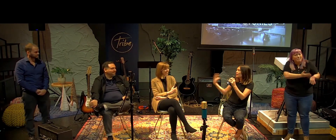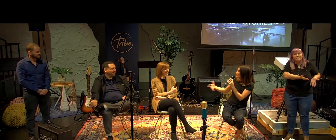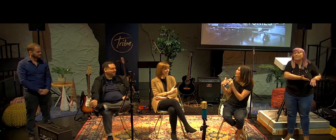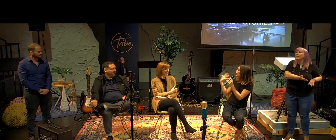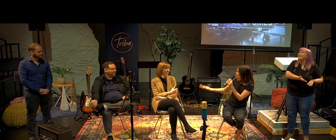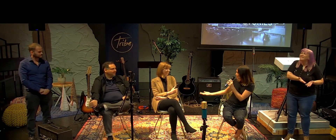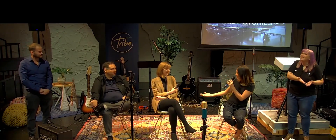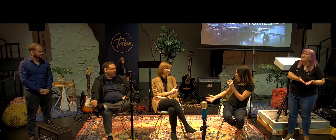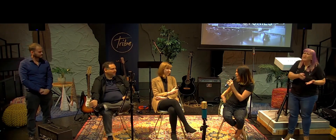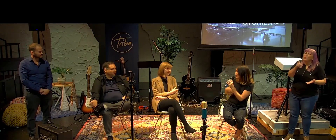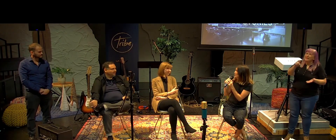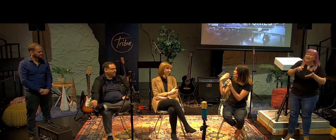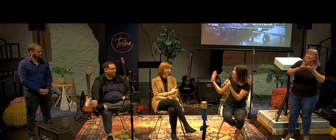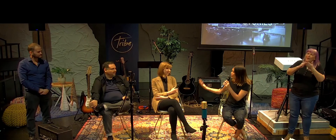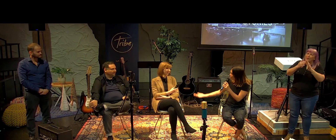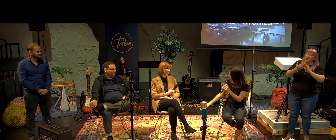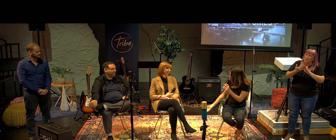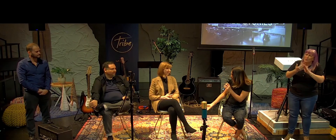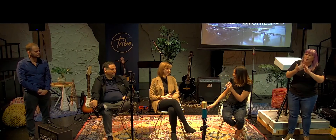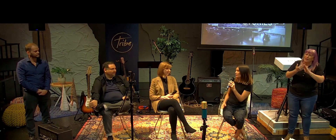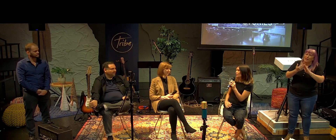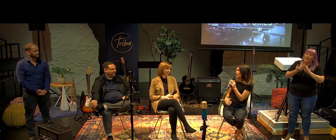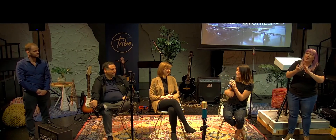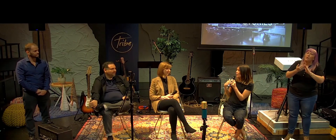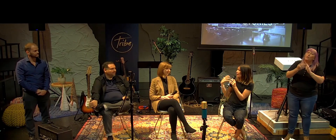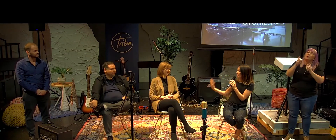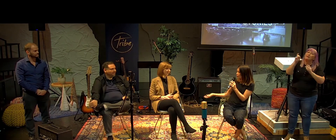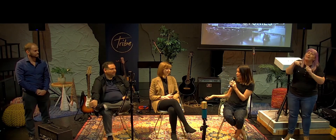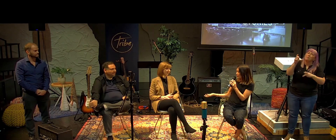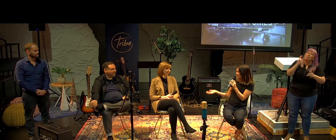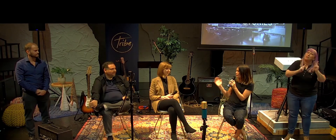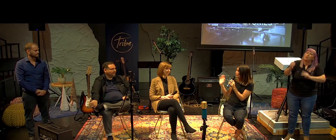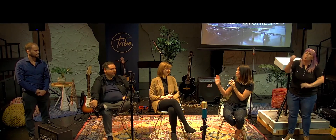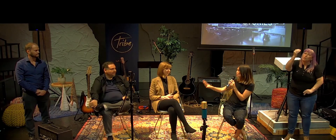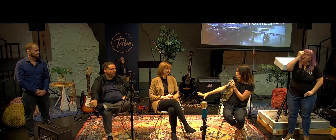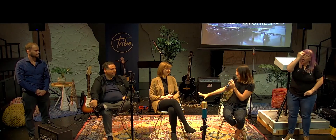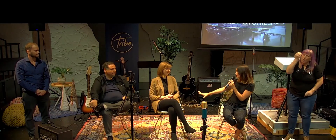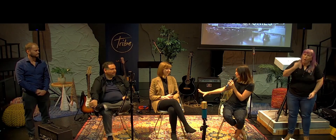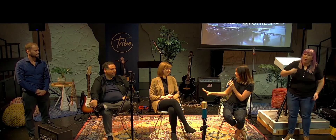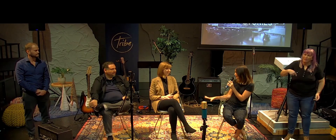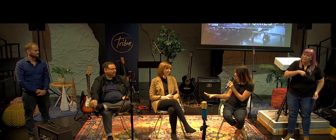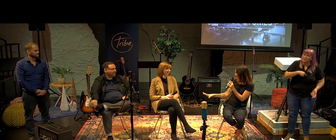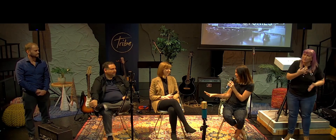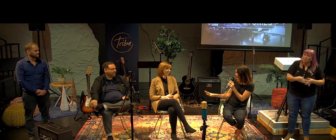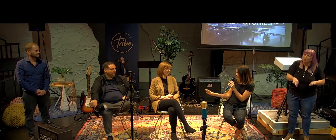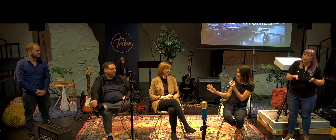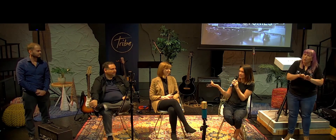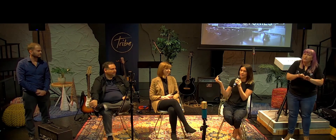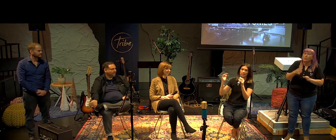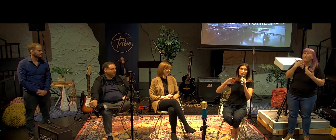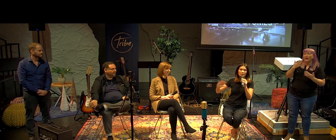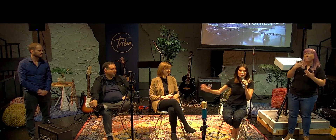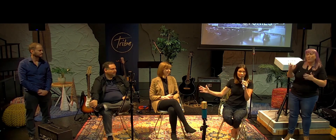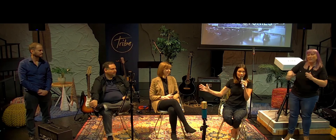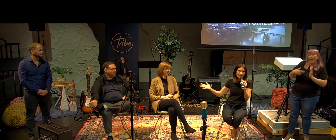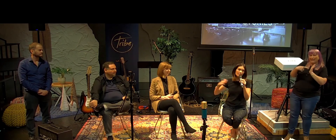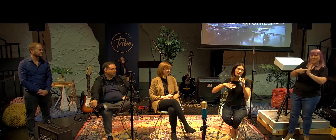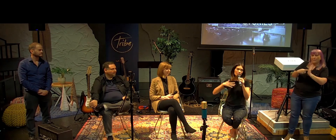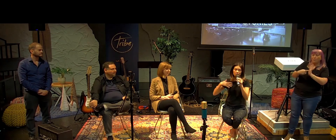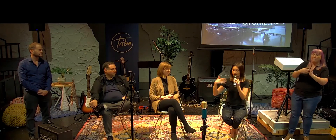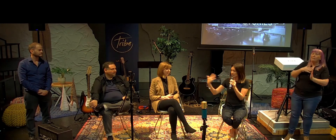we need the community. We need to be known. We need people to help us. So thank you so much for being that example. And